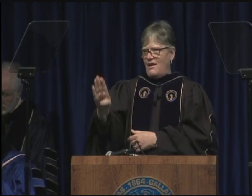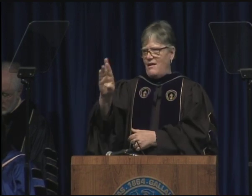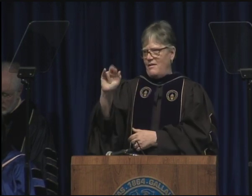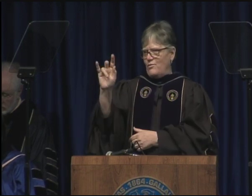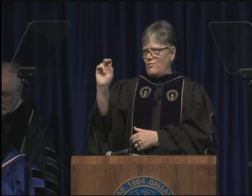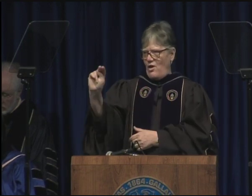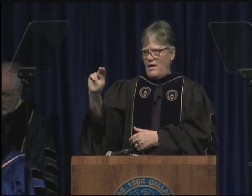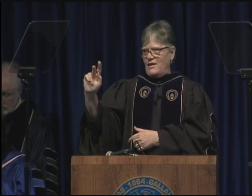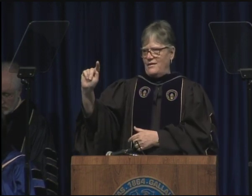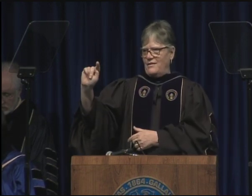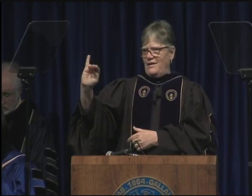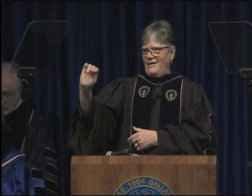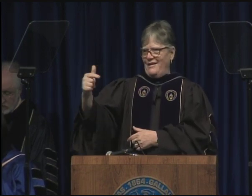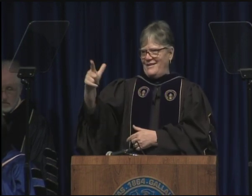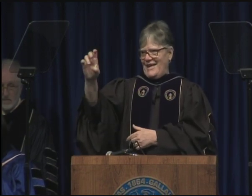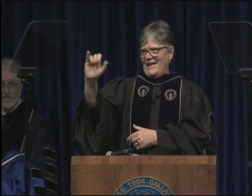Congratulations to Brian Tingley.